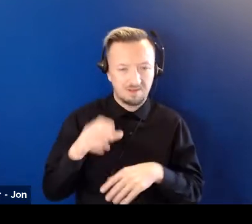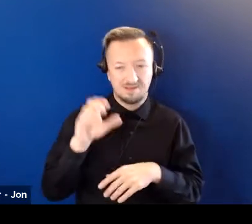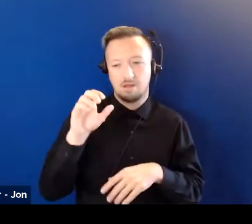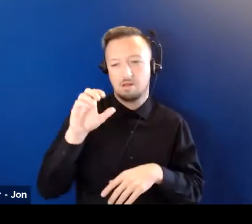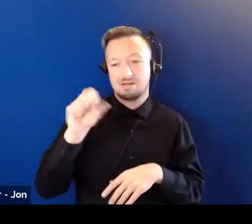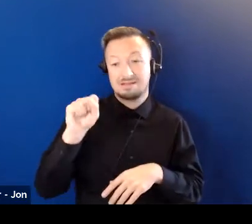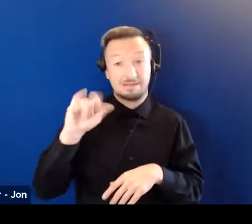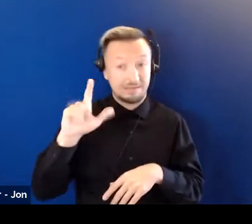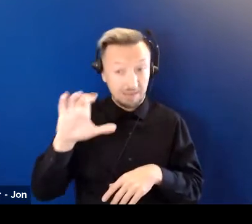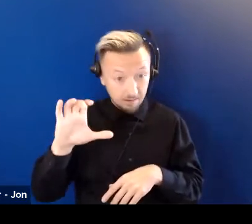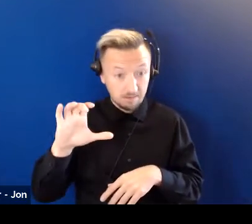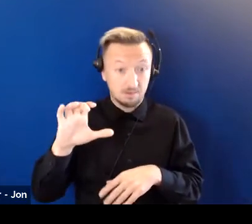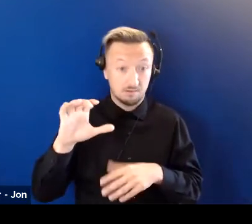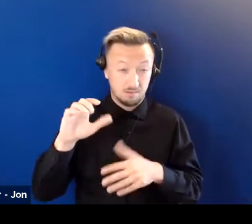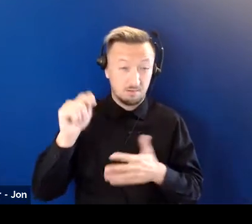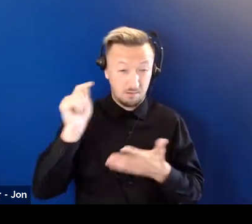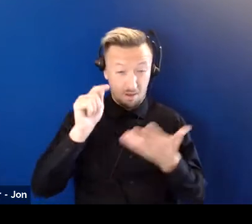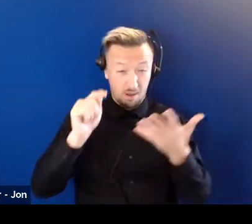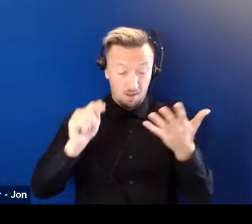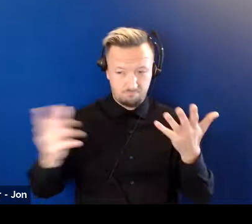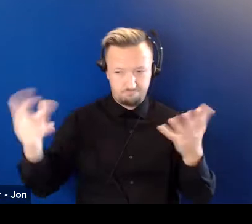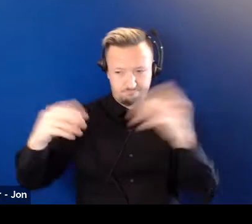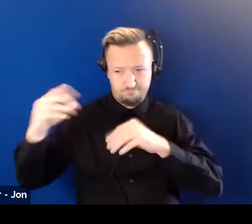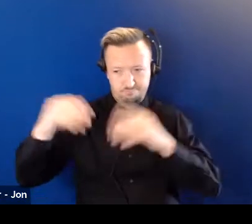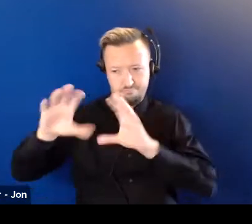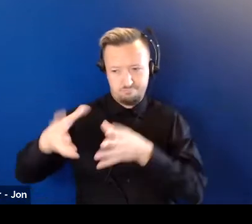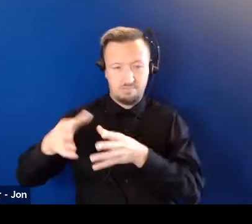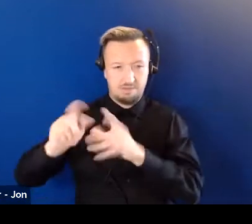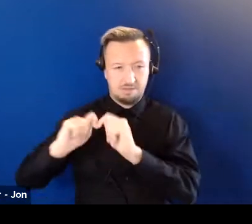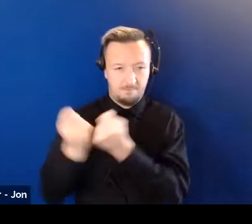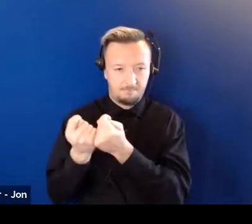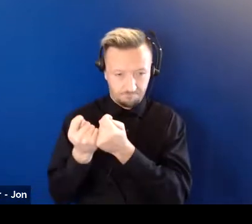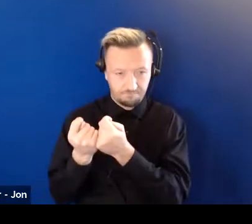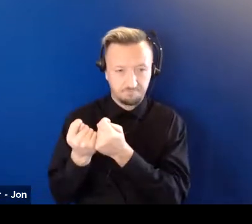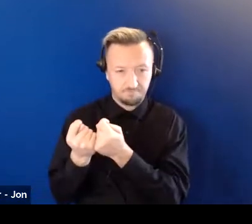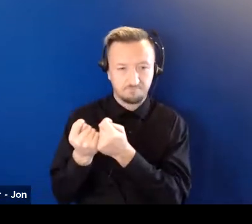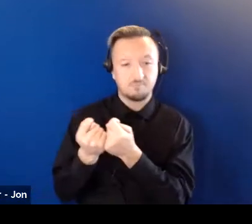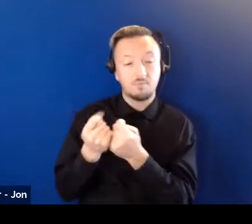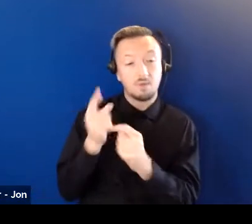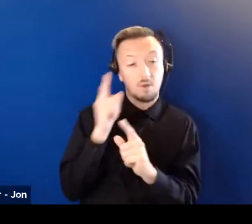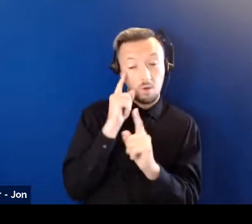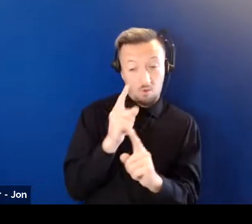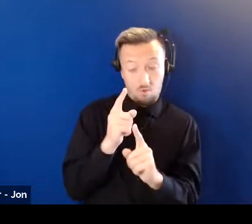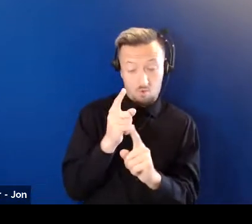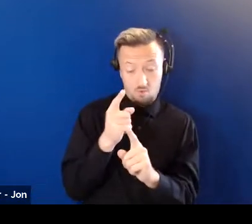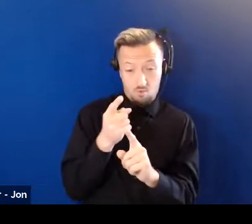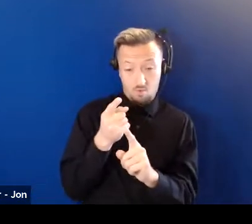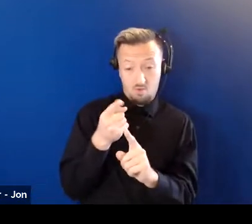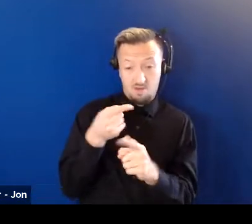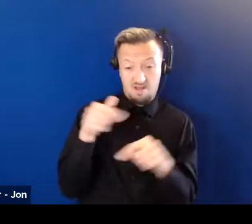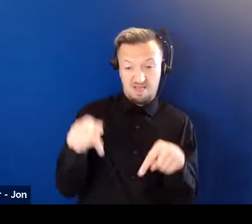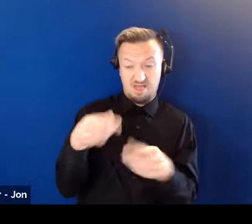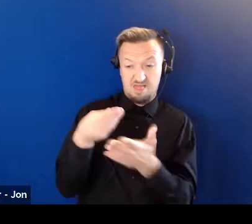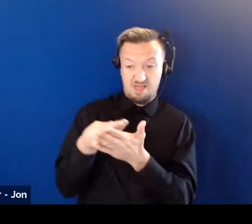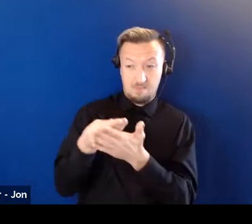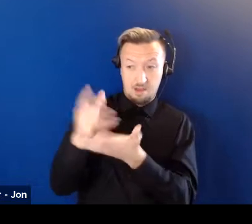Silk, that sort of thing. And what we're going to do through this grant is we're training Center for Independent Living